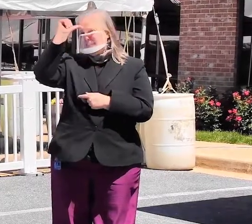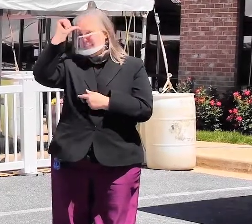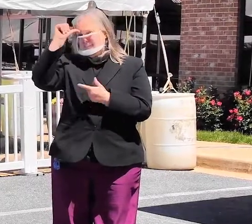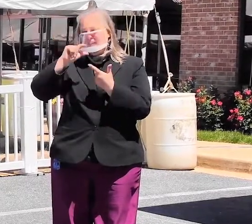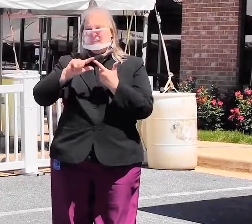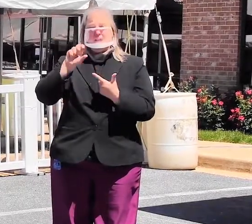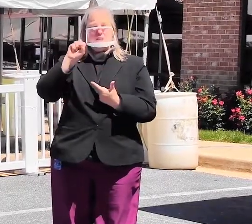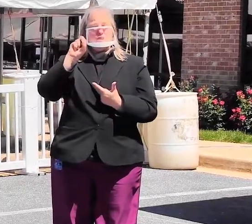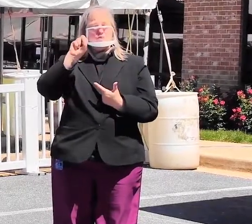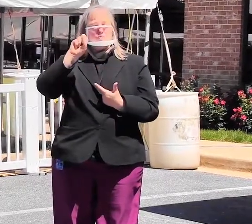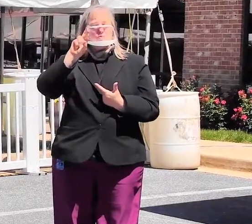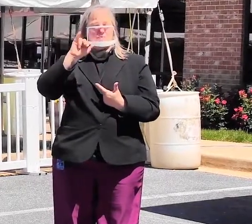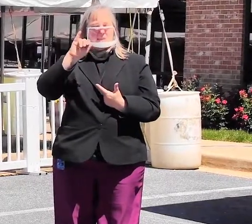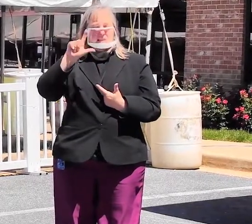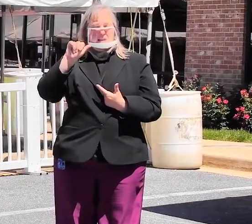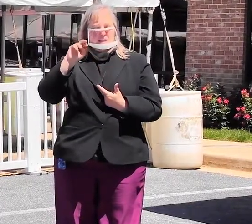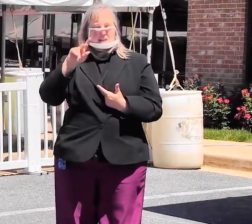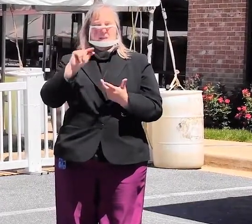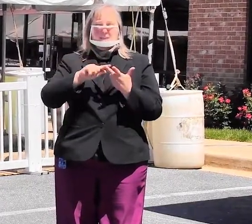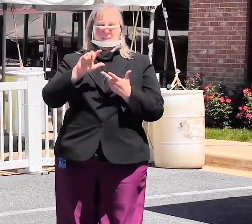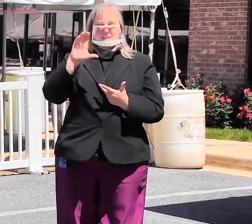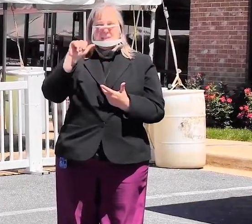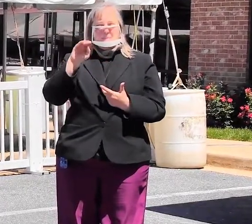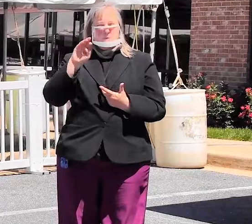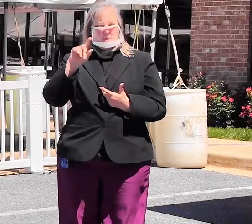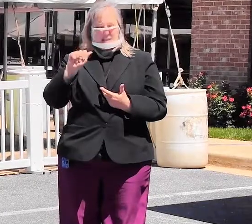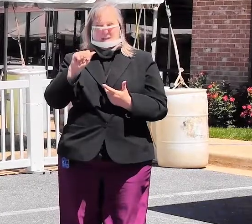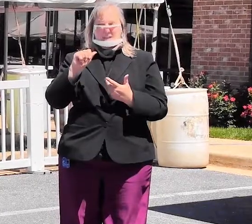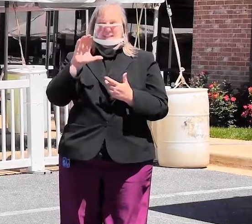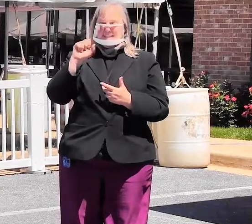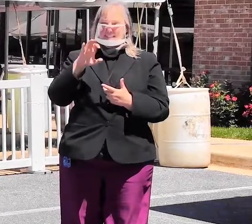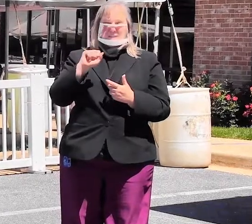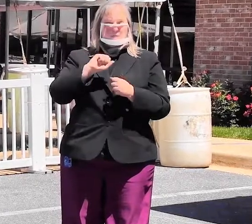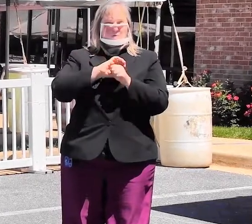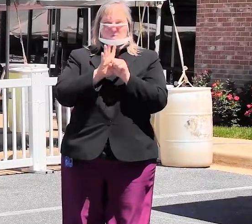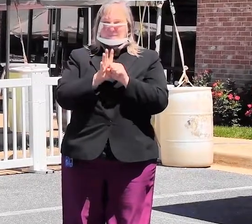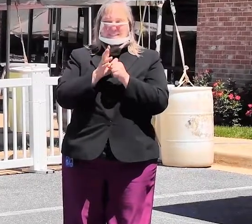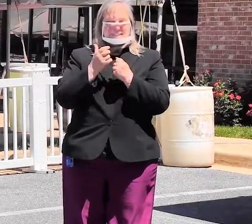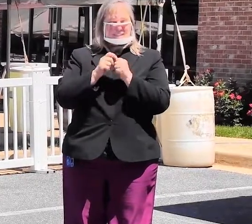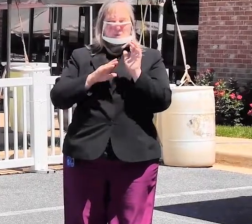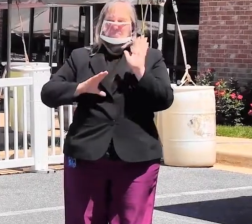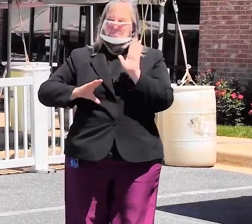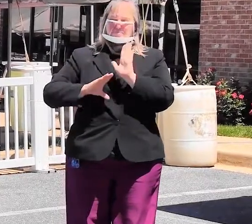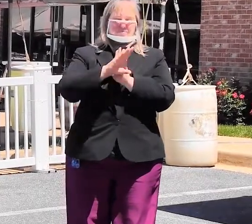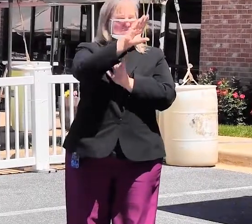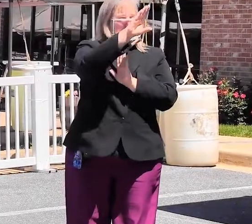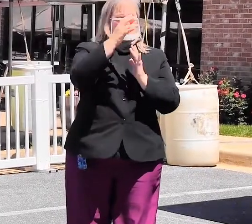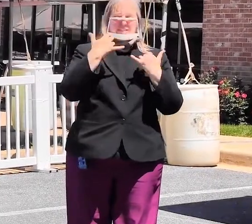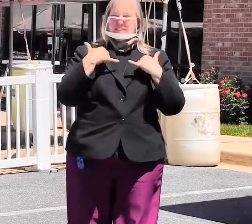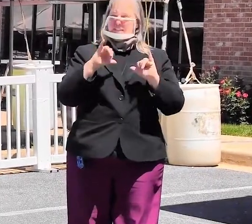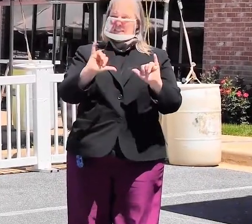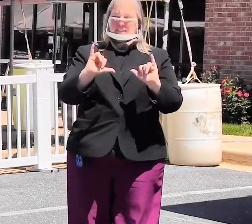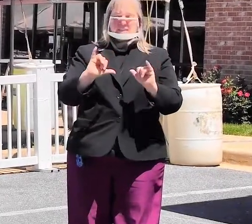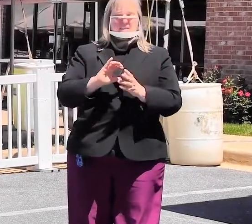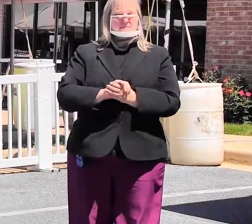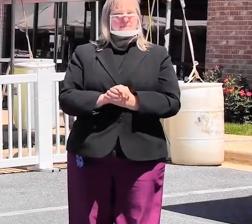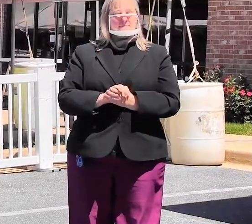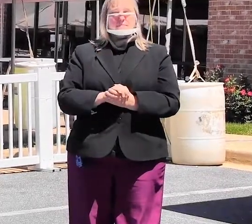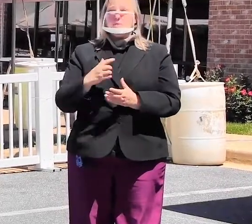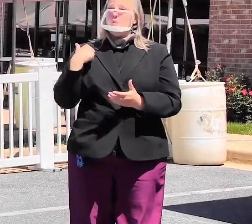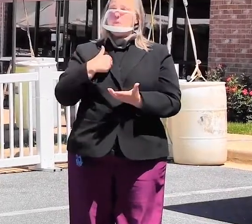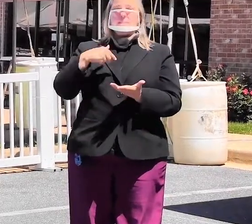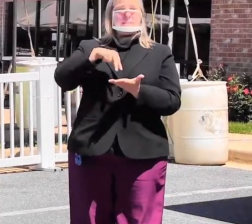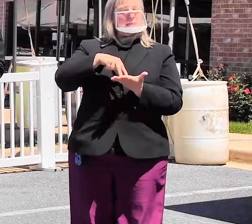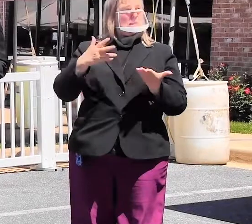Lanka, and Cambodia, cases of COVID-19 are still skyrocketing. We stand